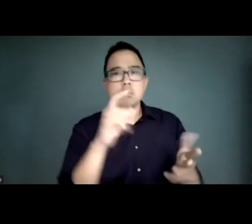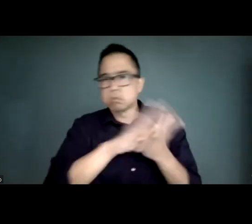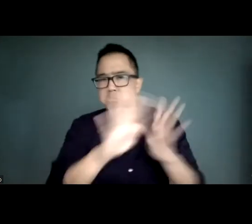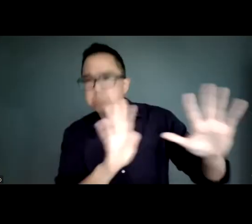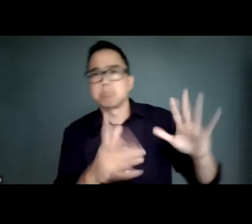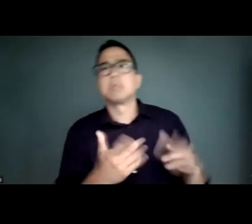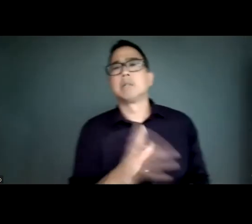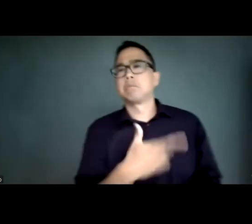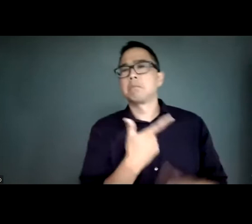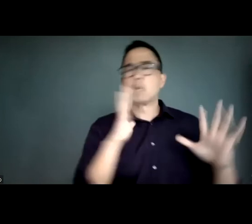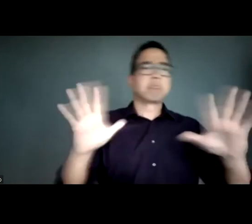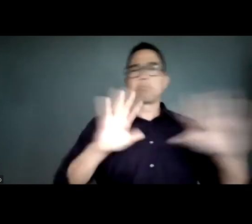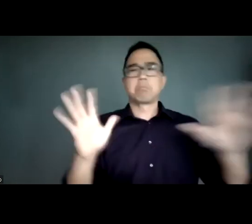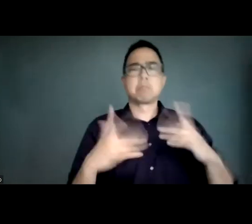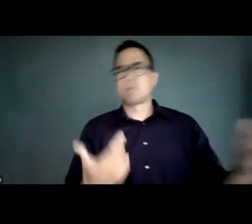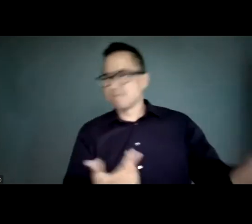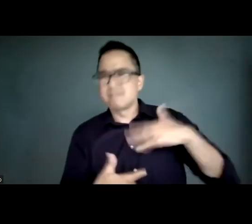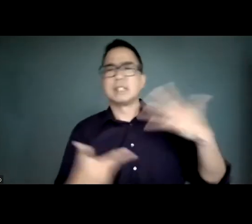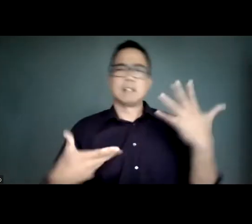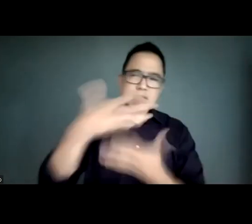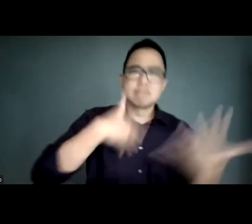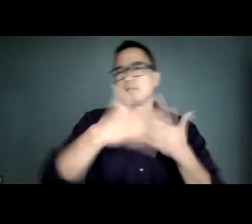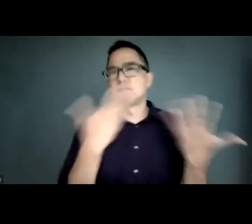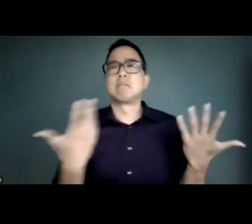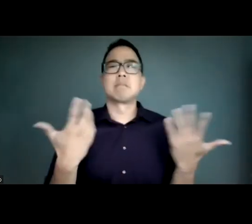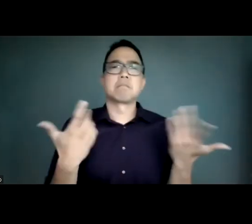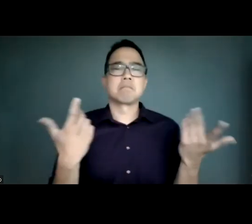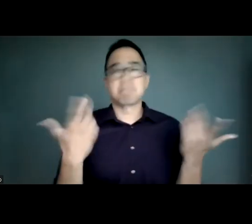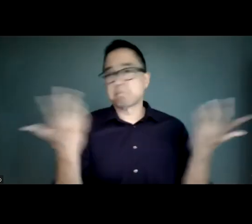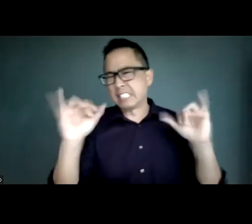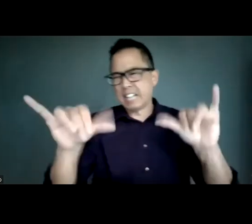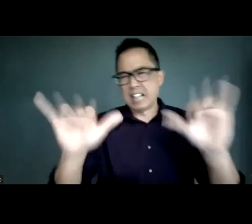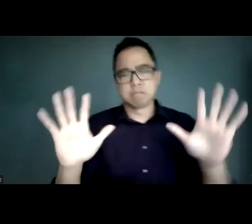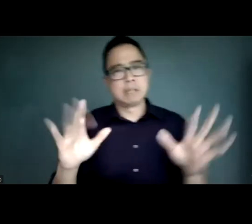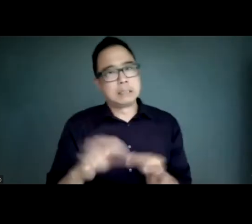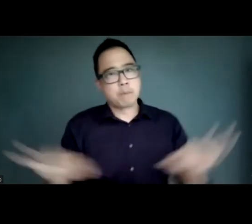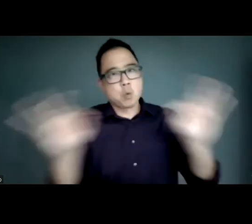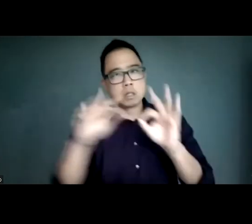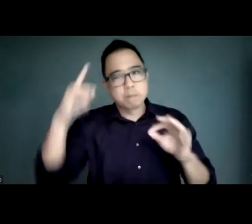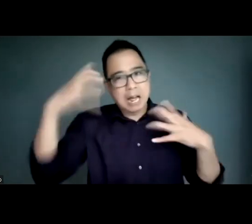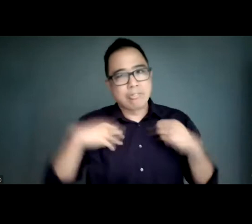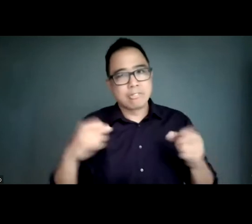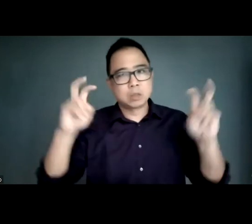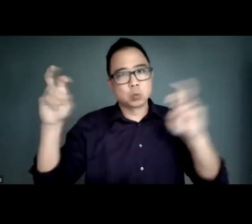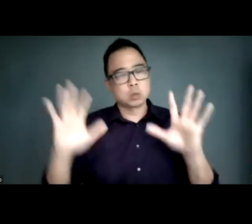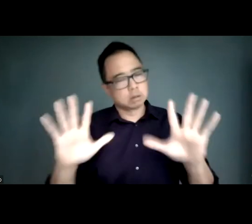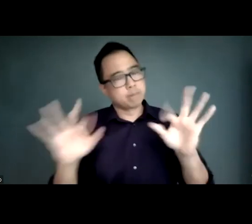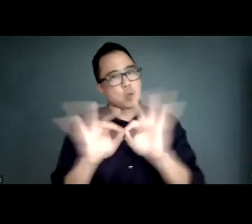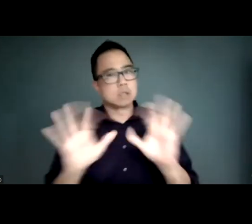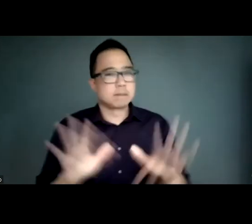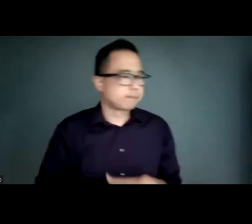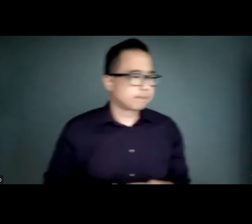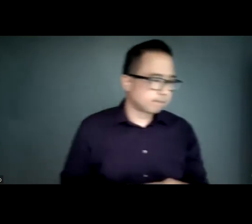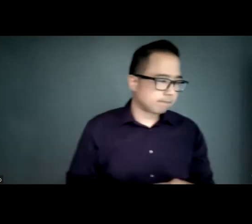group. Okay, what's in place? We're outside, we're gonna be wearing masks, they've tested negative. Okay, I think it's fine.